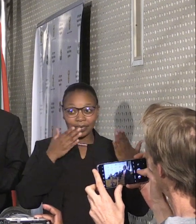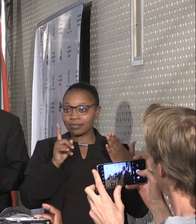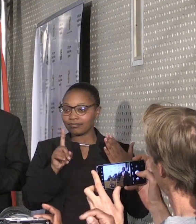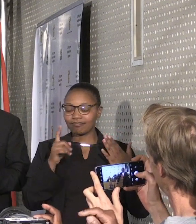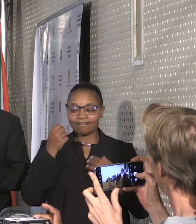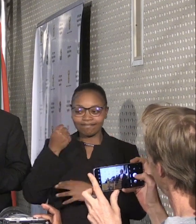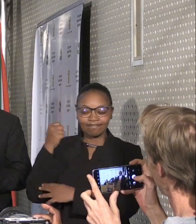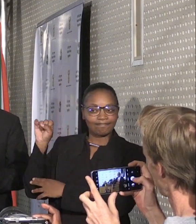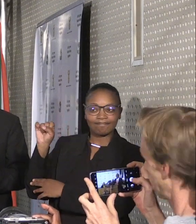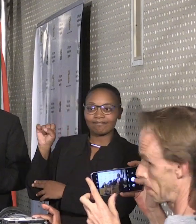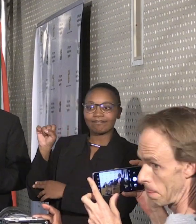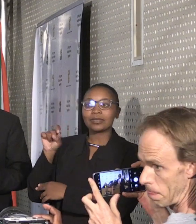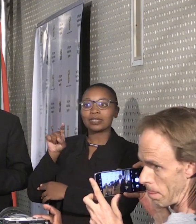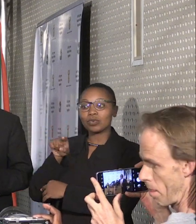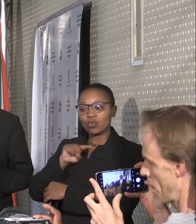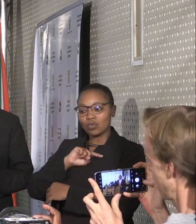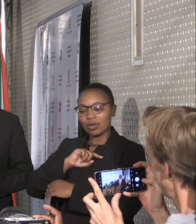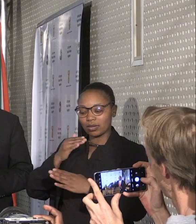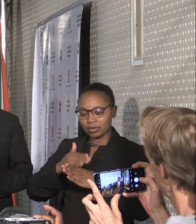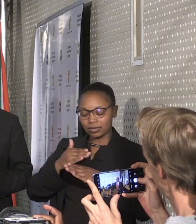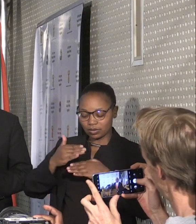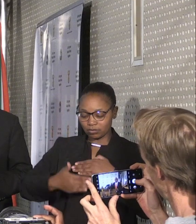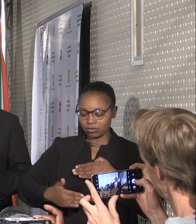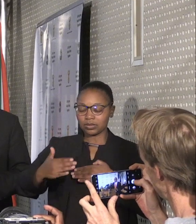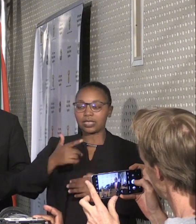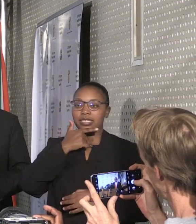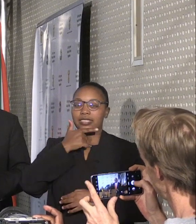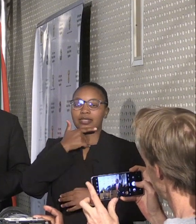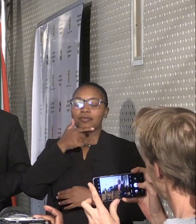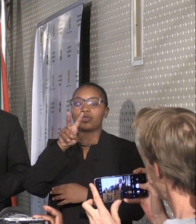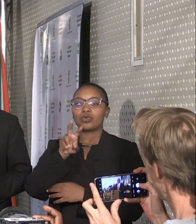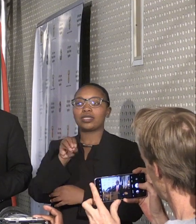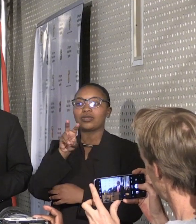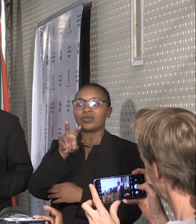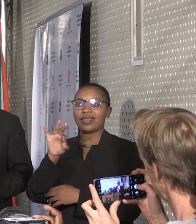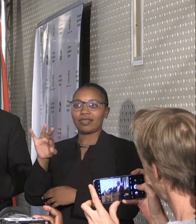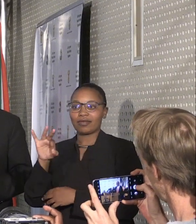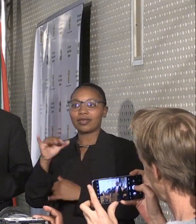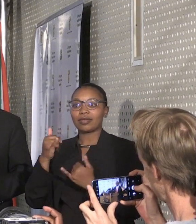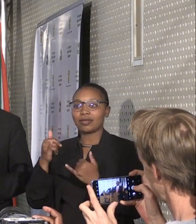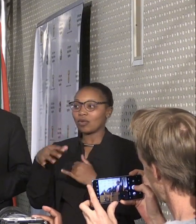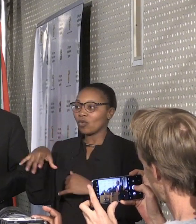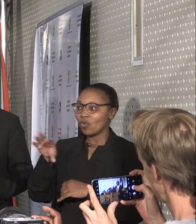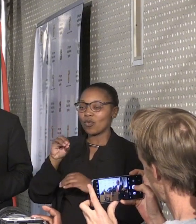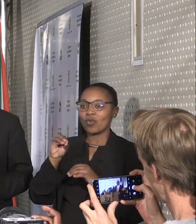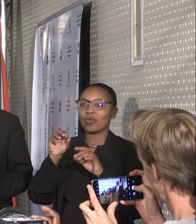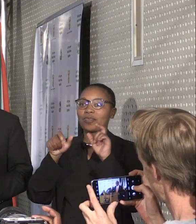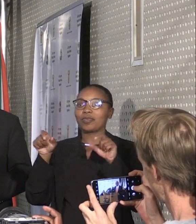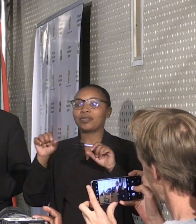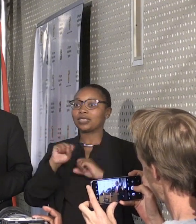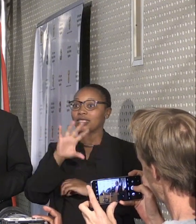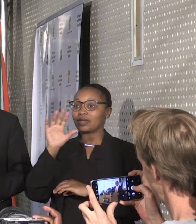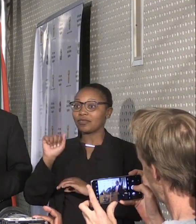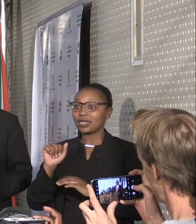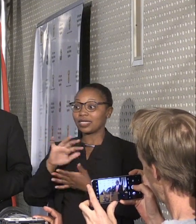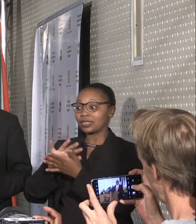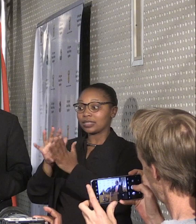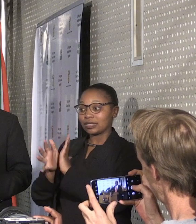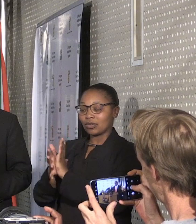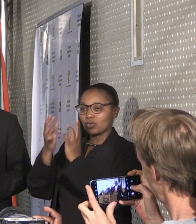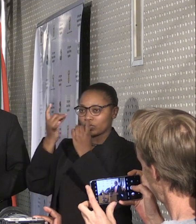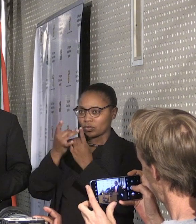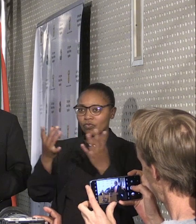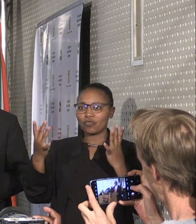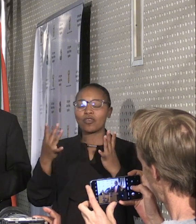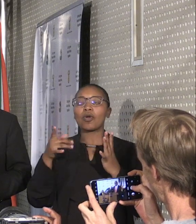their entities will regularly update SASSA beneficiaries and the nation on the details of SASSA cards